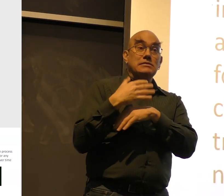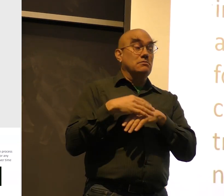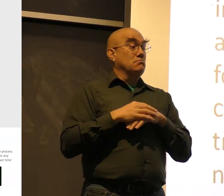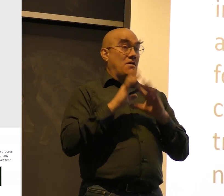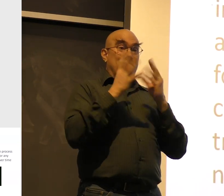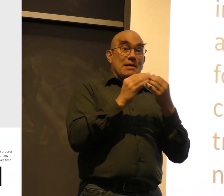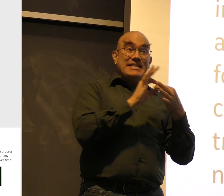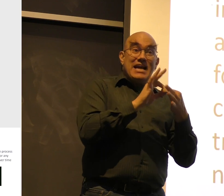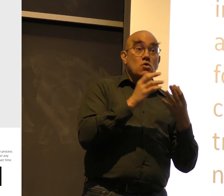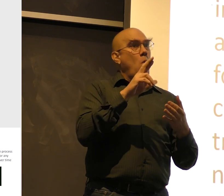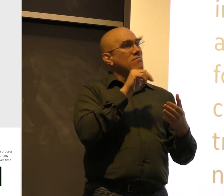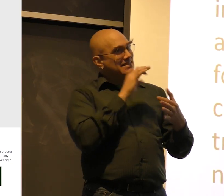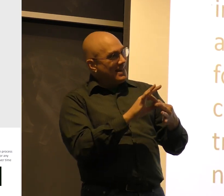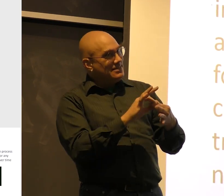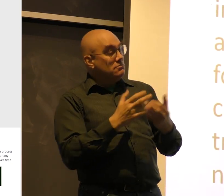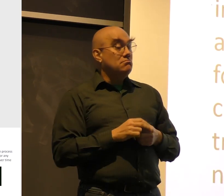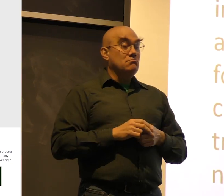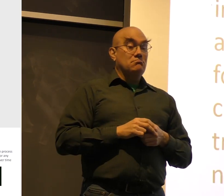external influences, family connections, or not,